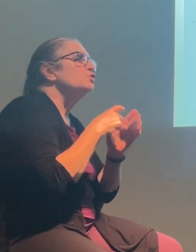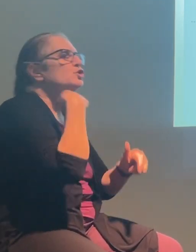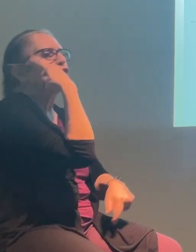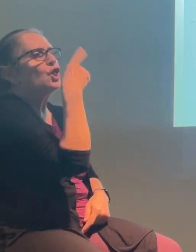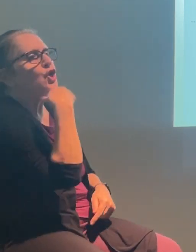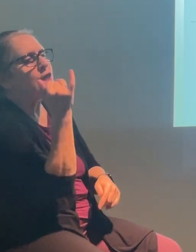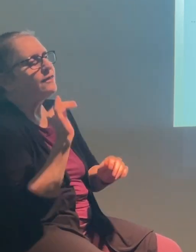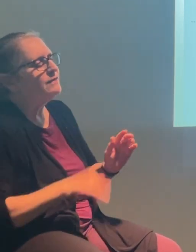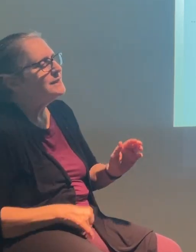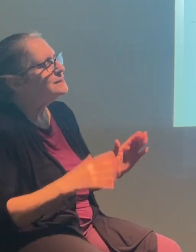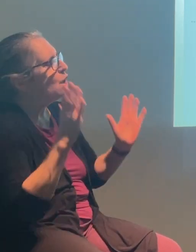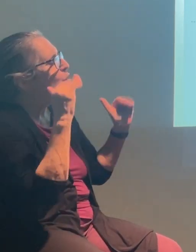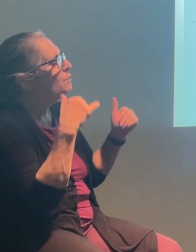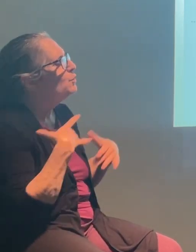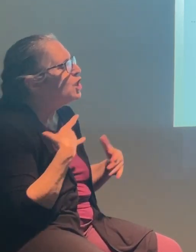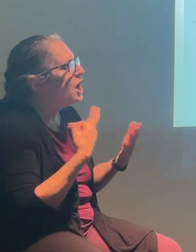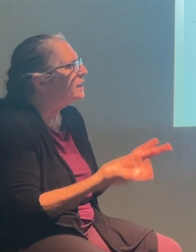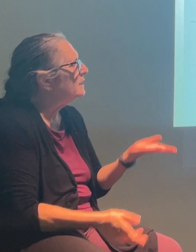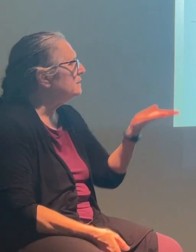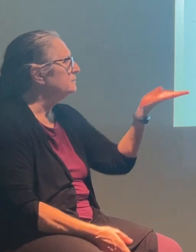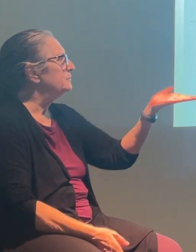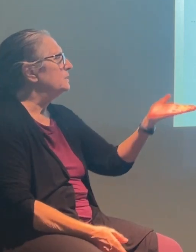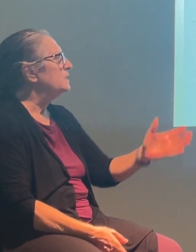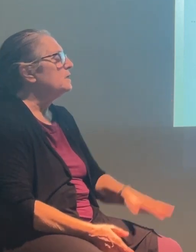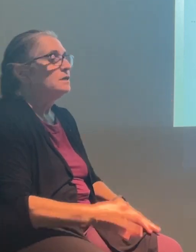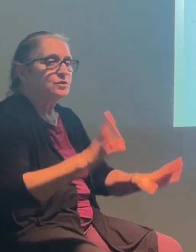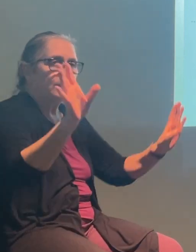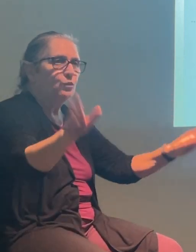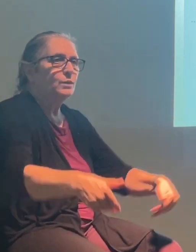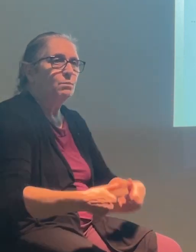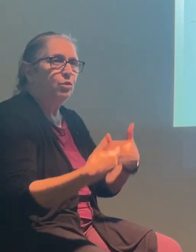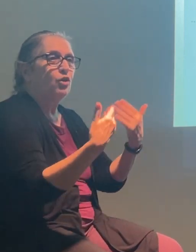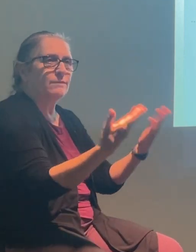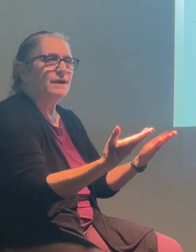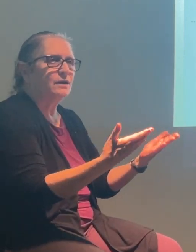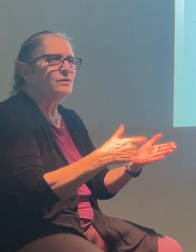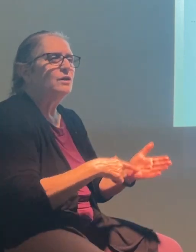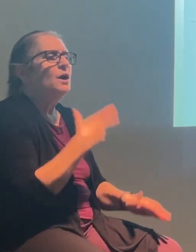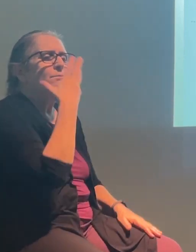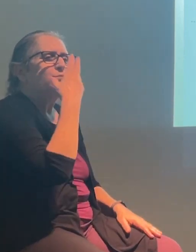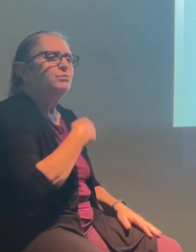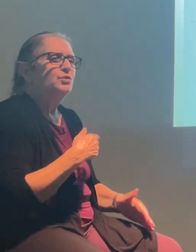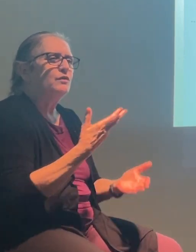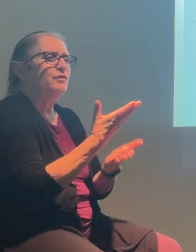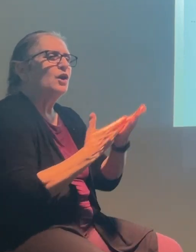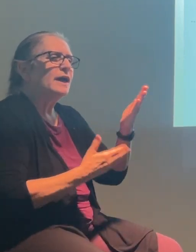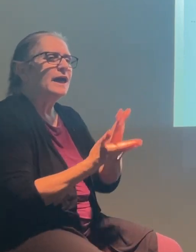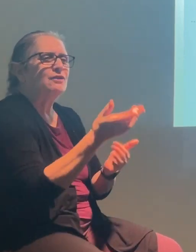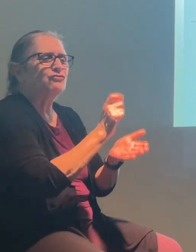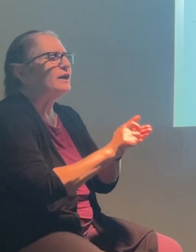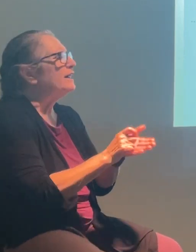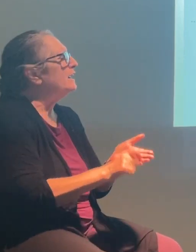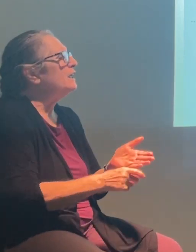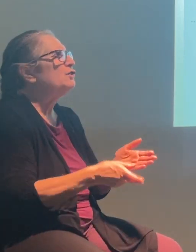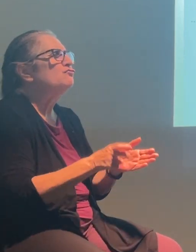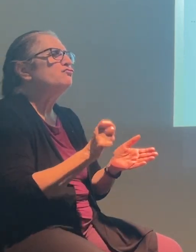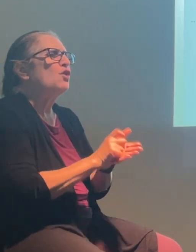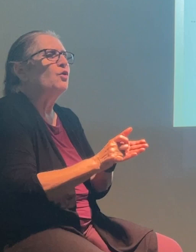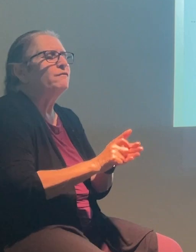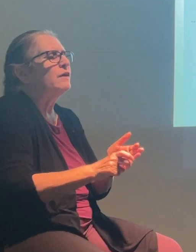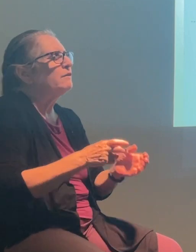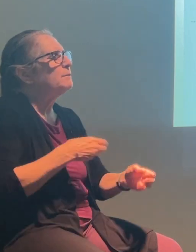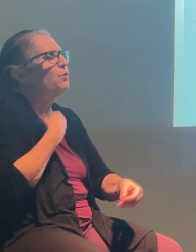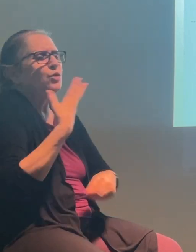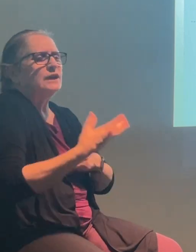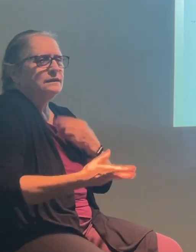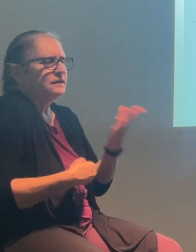hope you like it. So sometimes when they have exhibit, they will pull them out. So beautiful handwriting, very poetic the way he wrote. His behavior,